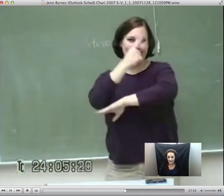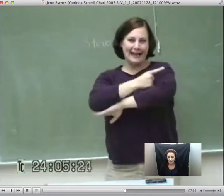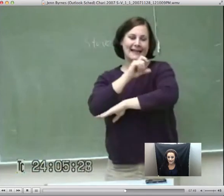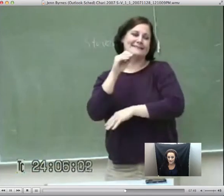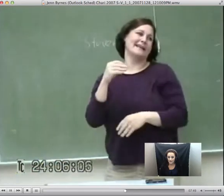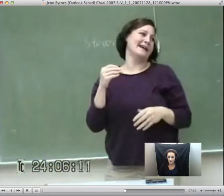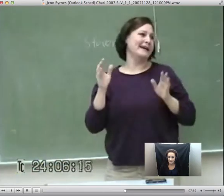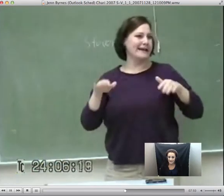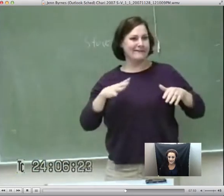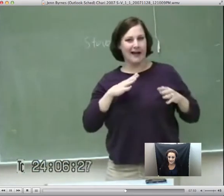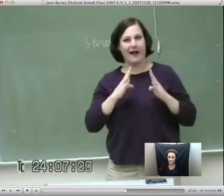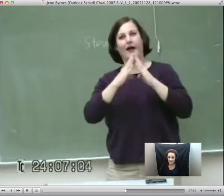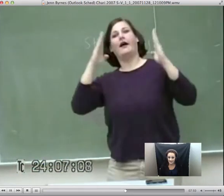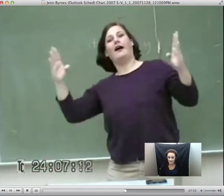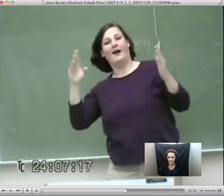things to do during the day, so